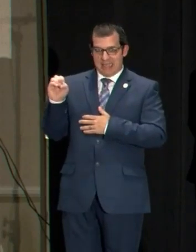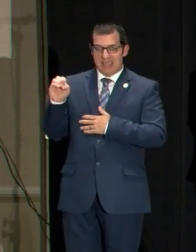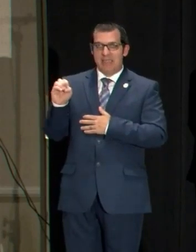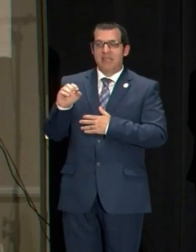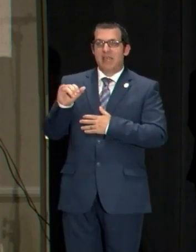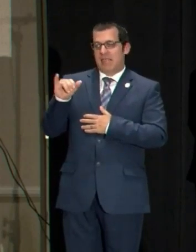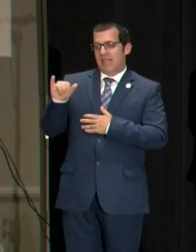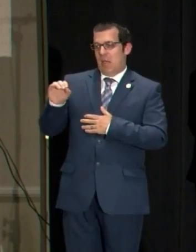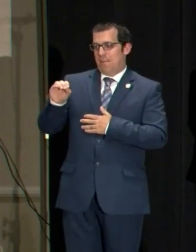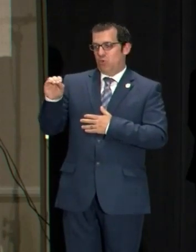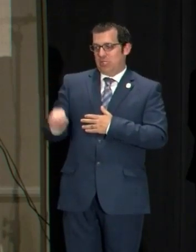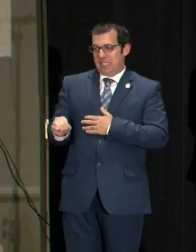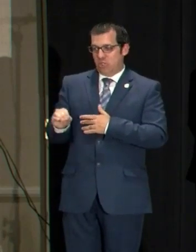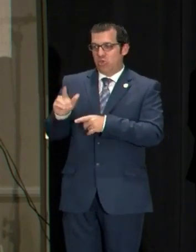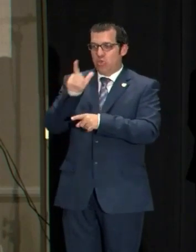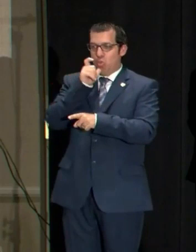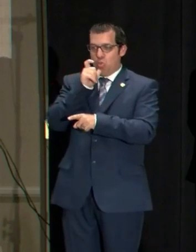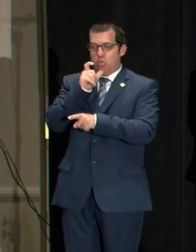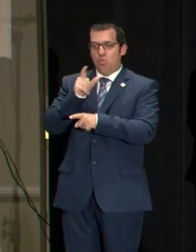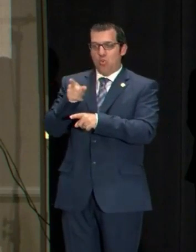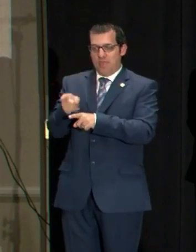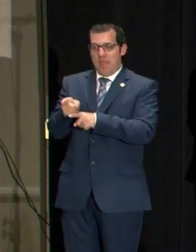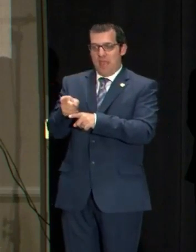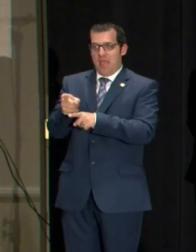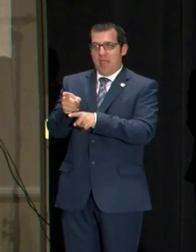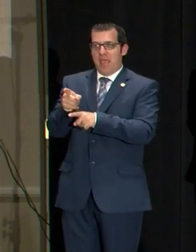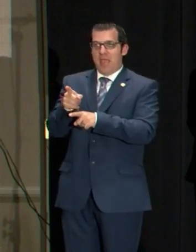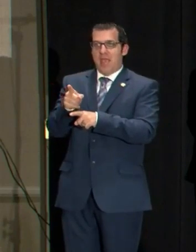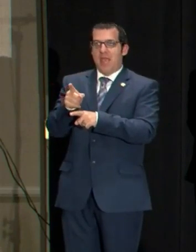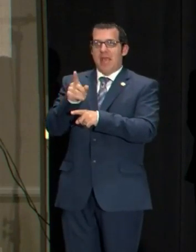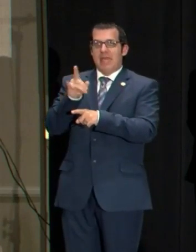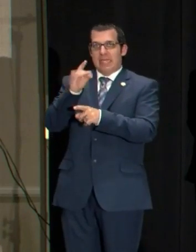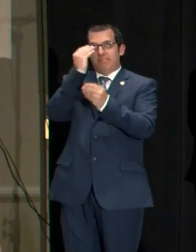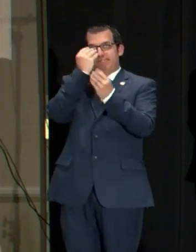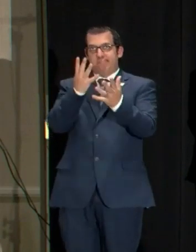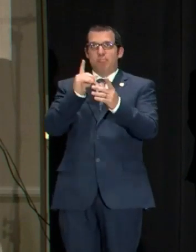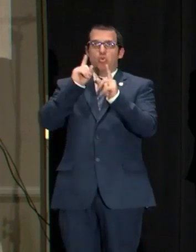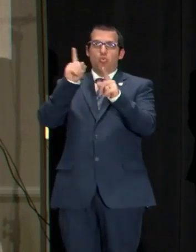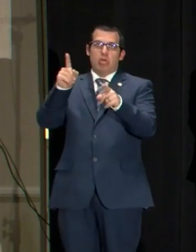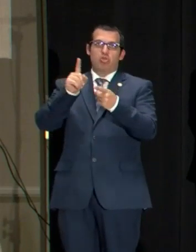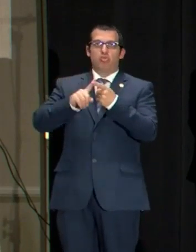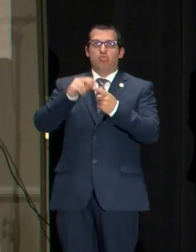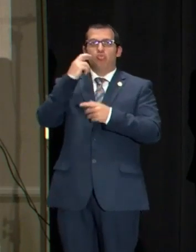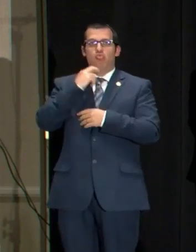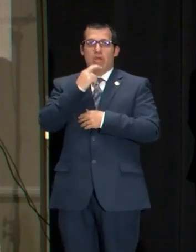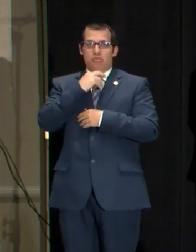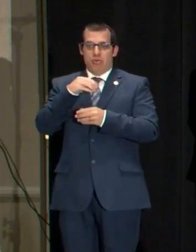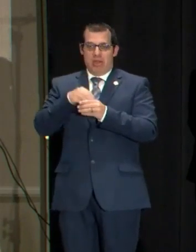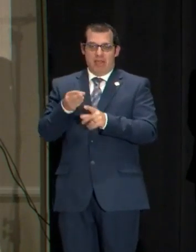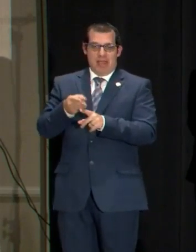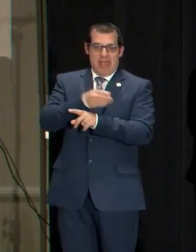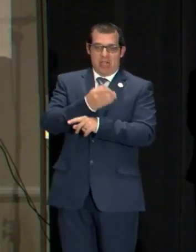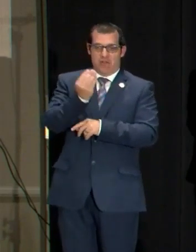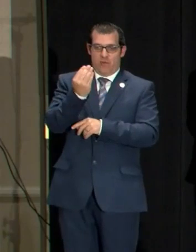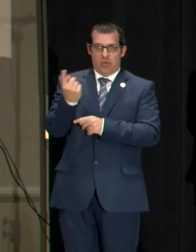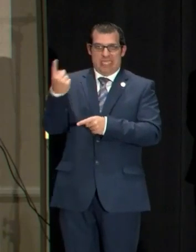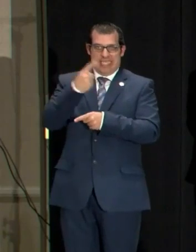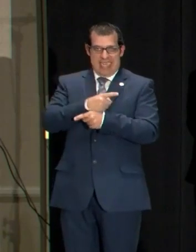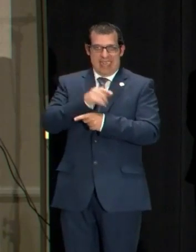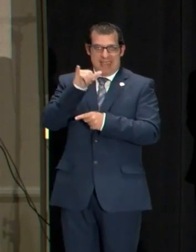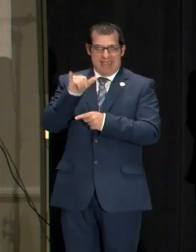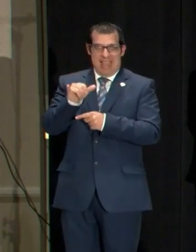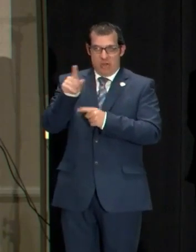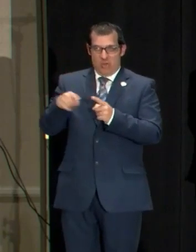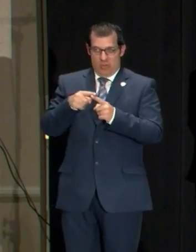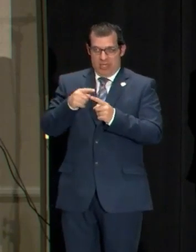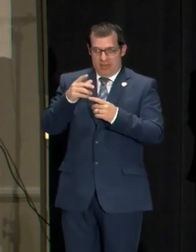the percentage who have reported going to a restaurant within the previous 14 days, which is the incubation